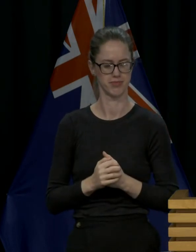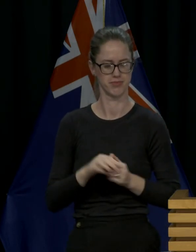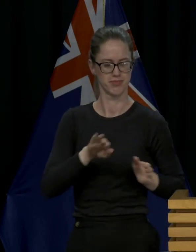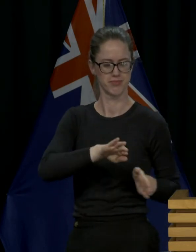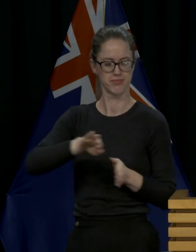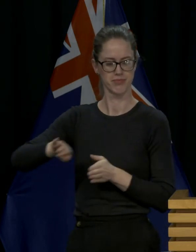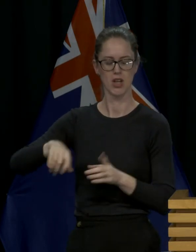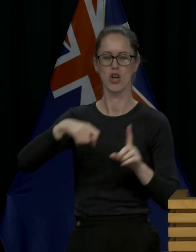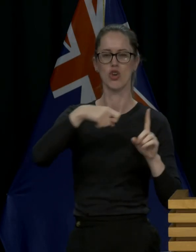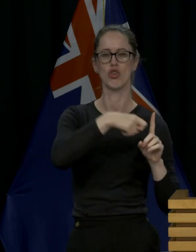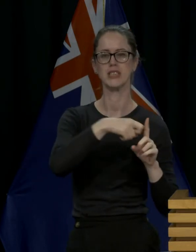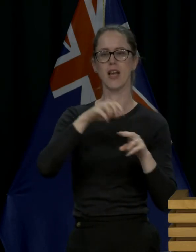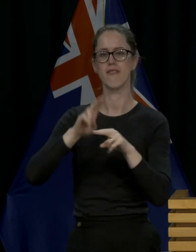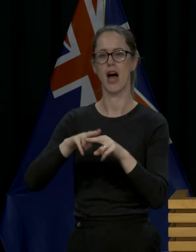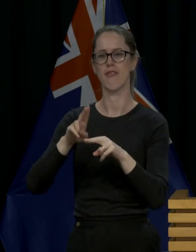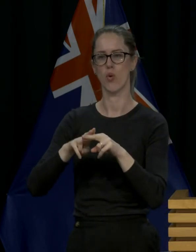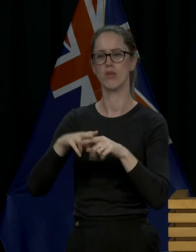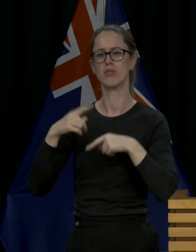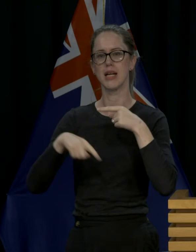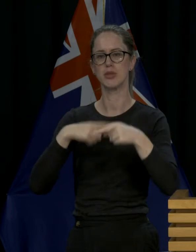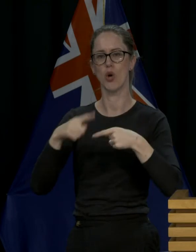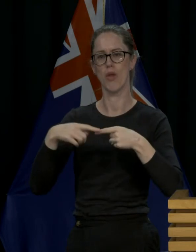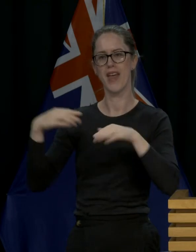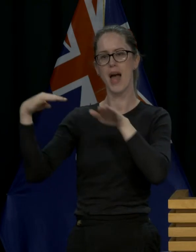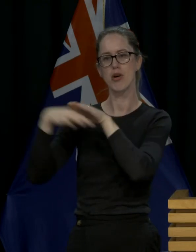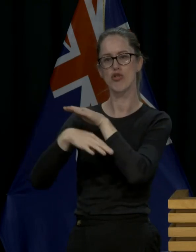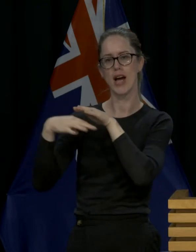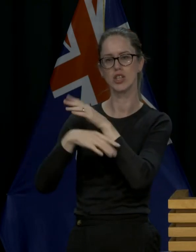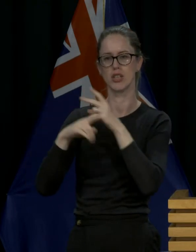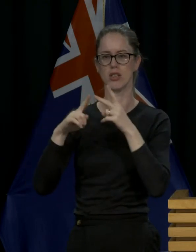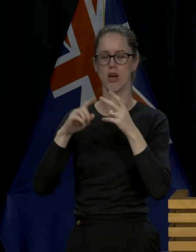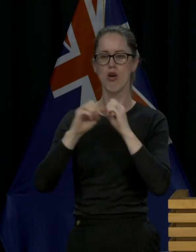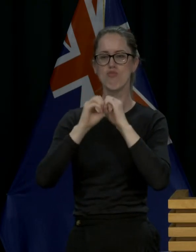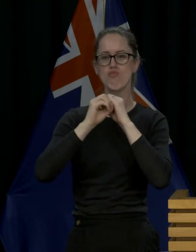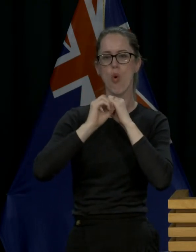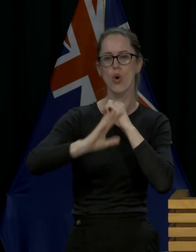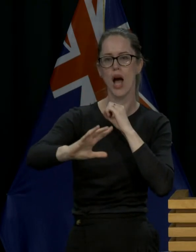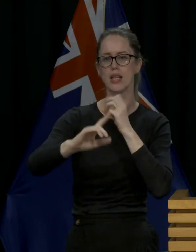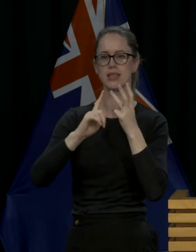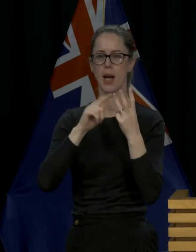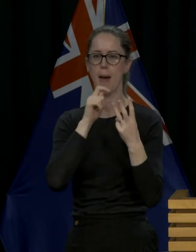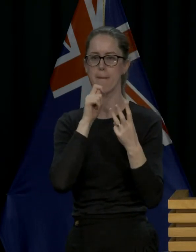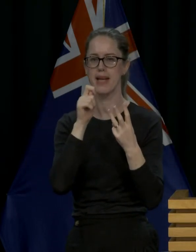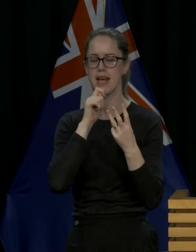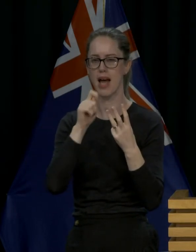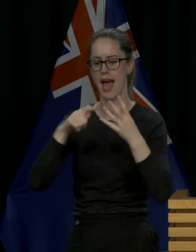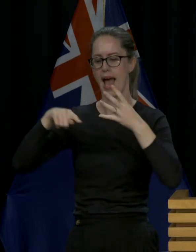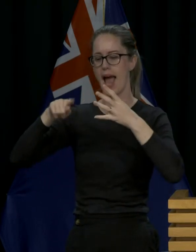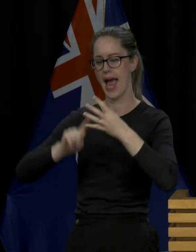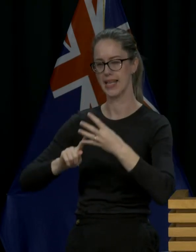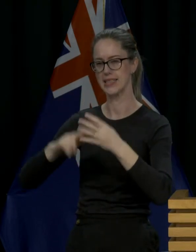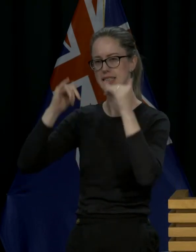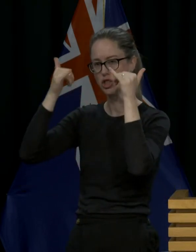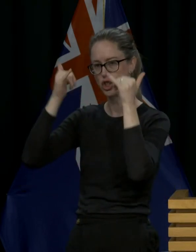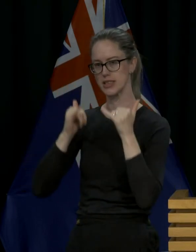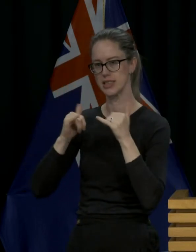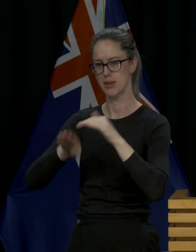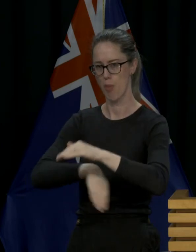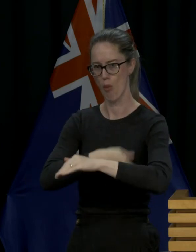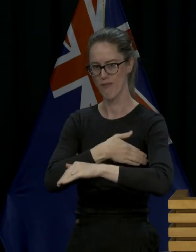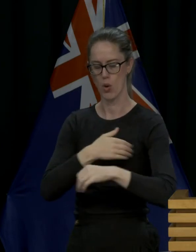Chris Farfoy retains immigration and broadcasting and media, but picks up the justice